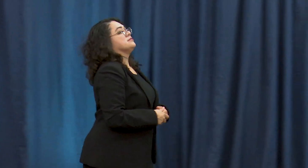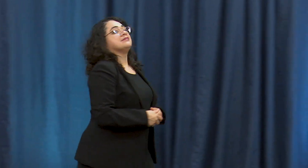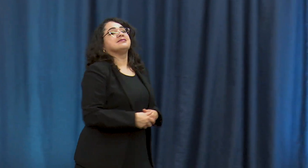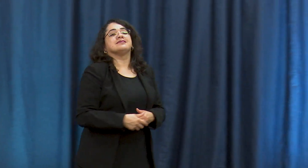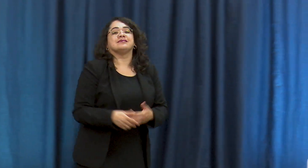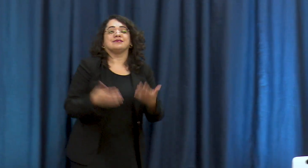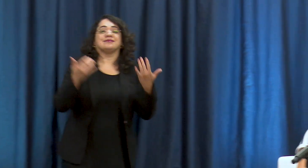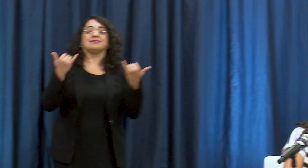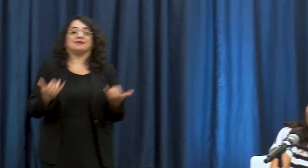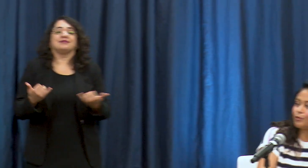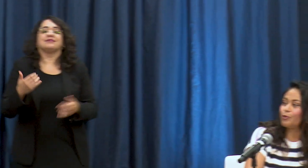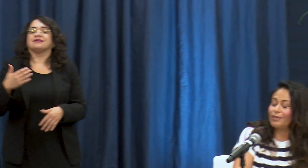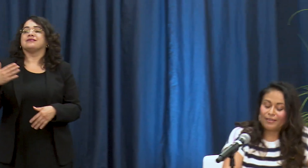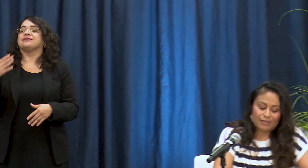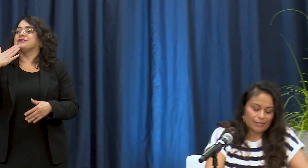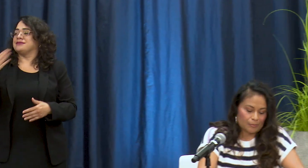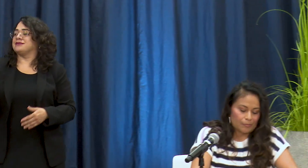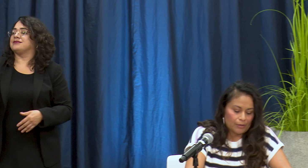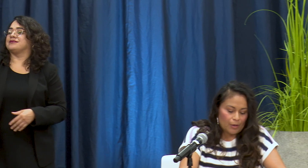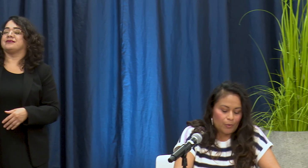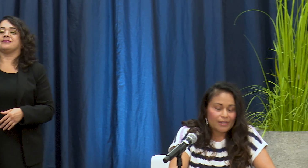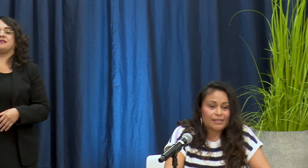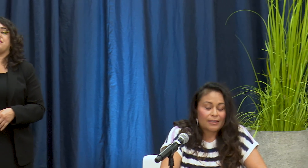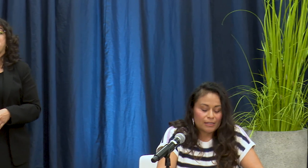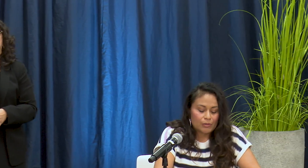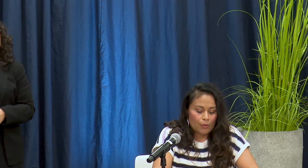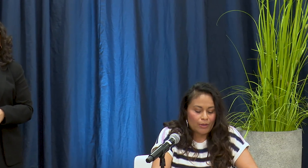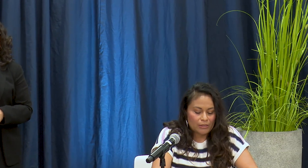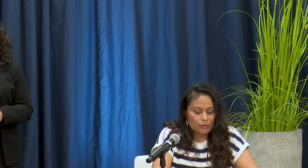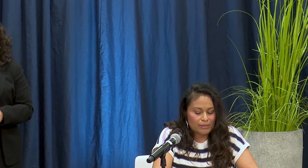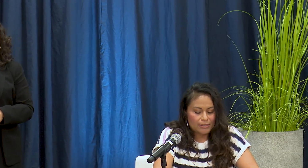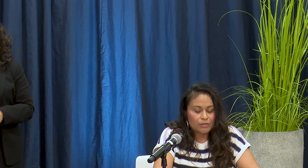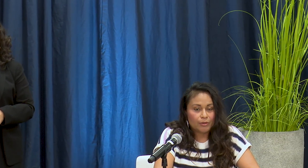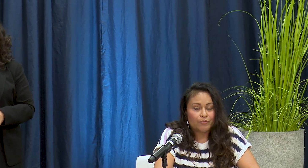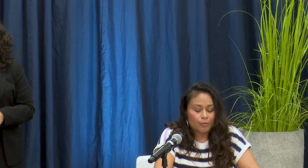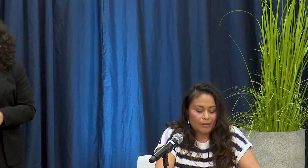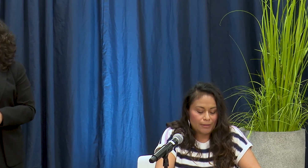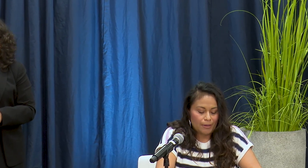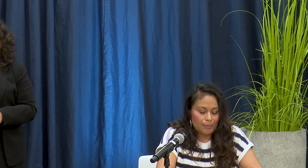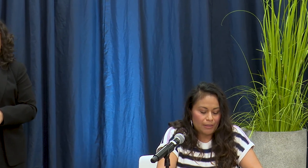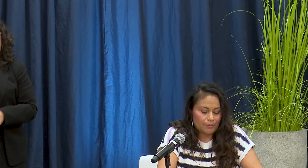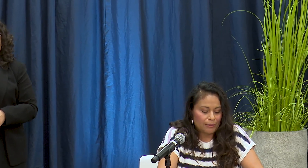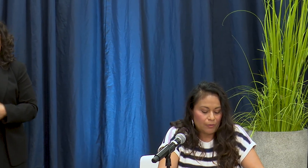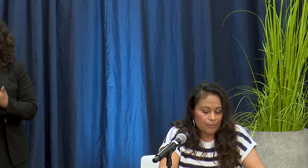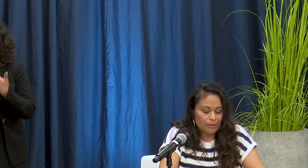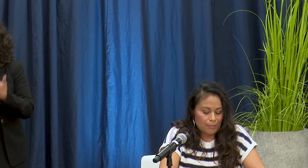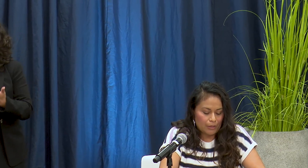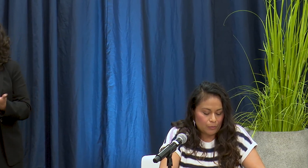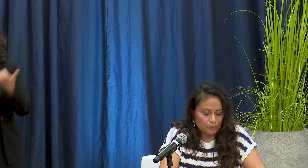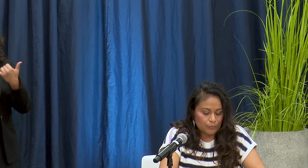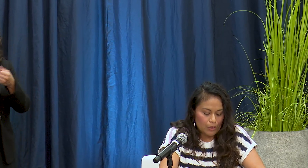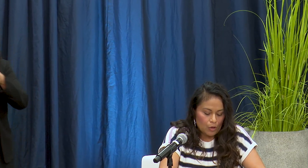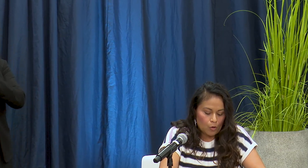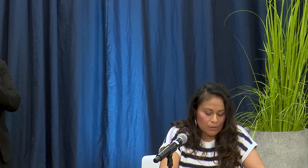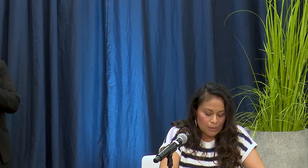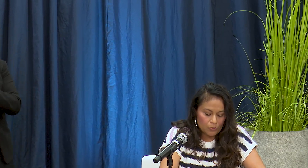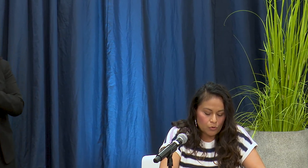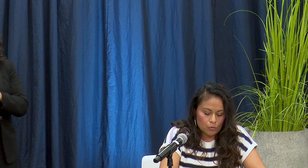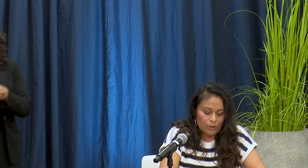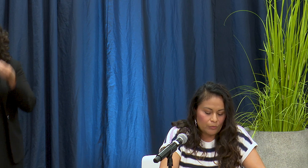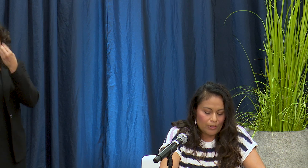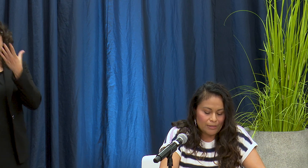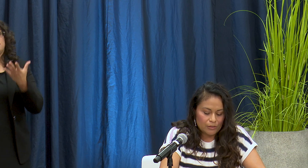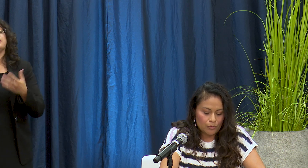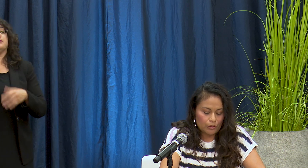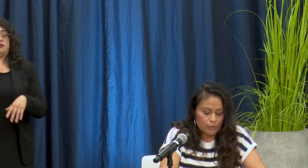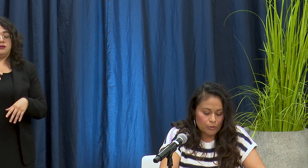Muchas gracias, alcalde García y doctora Davis. Buenas tardes. Hoy es nuestra sesión informativa para el 29 de mayo. Comenzamos con